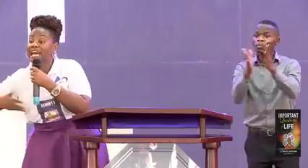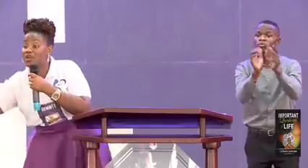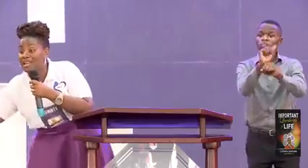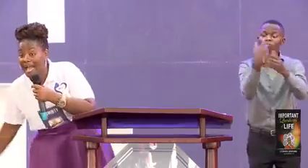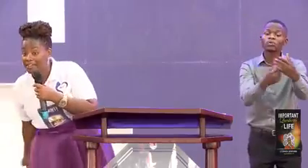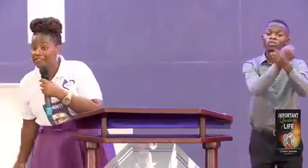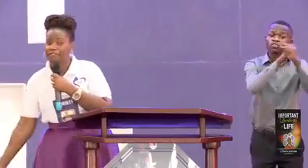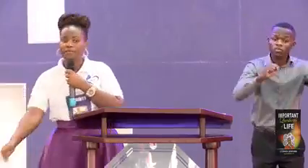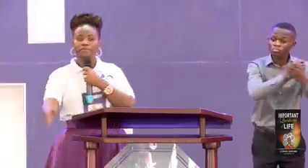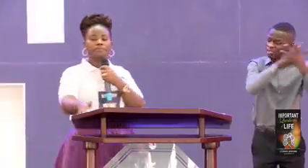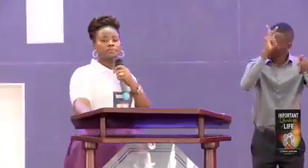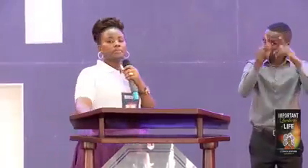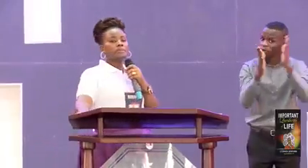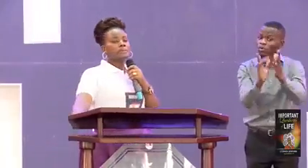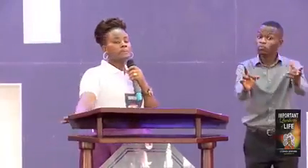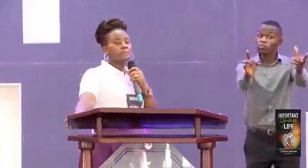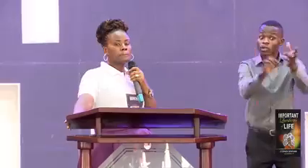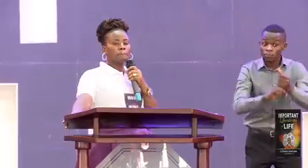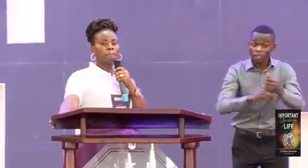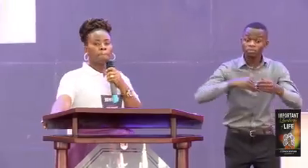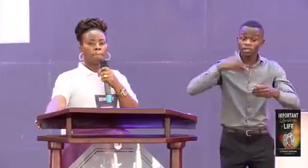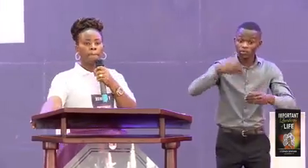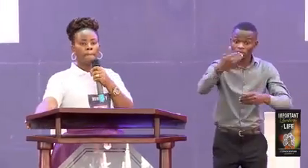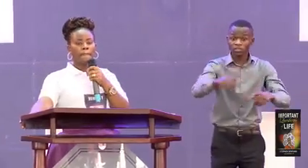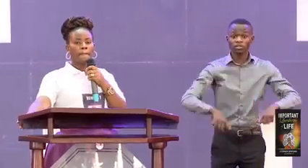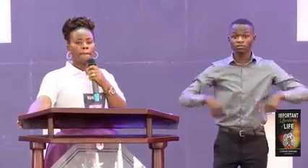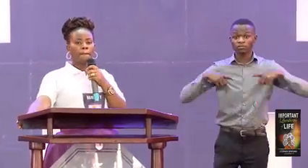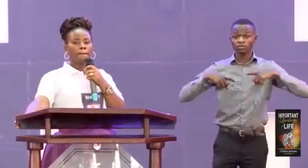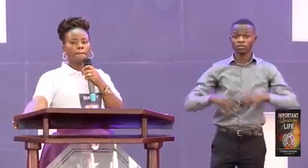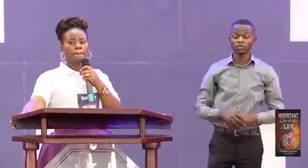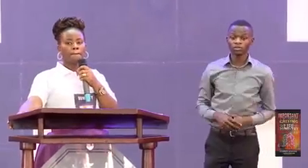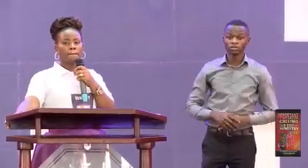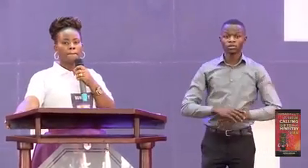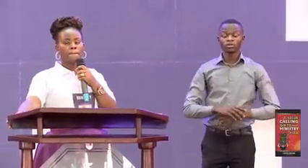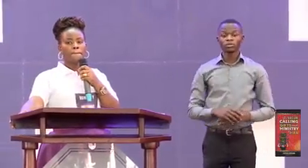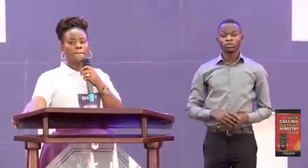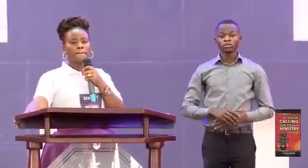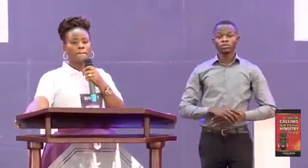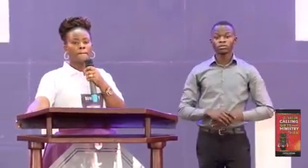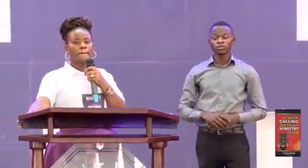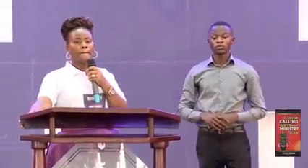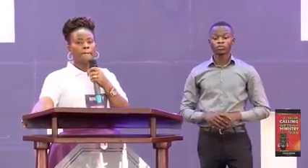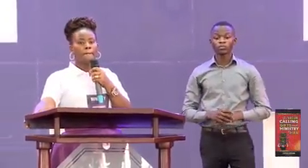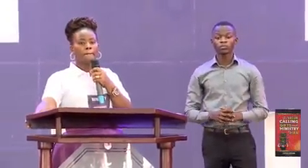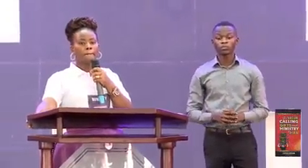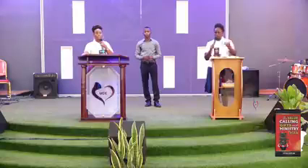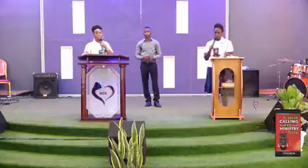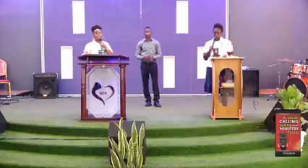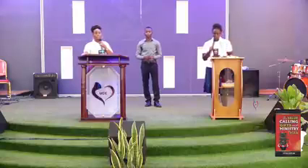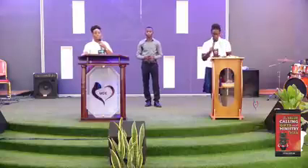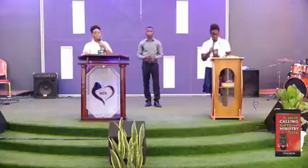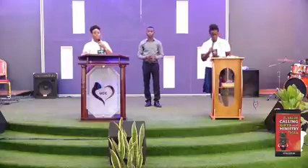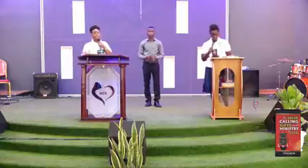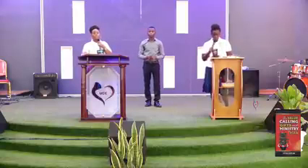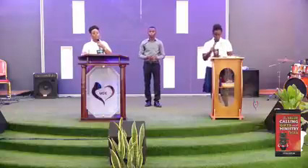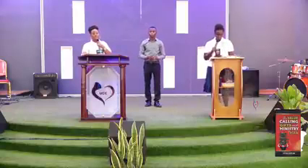inherit eternal life. Kitugwanira okusaba Katonda atuwe ekisa tubeere byonna tukole byonna tusobole okwangula abantu eri Kristo era tusobole